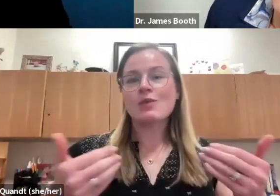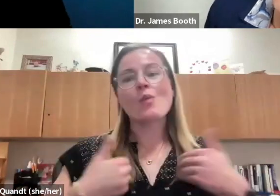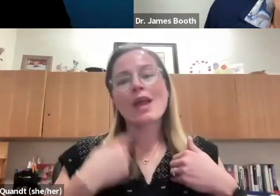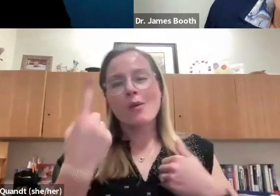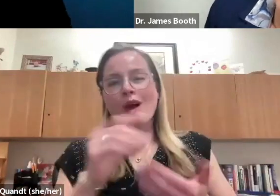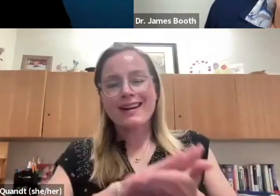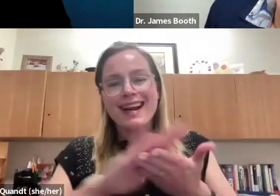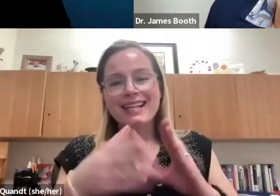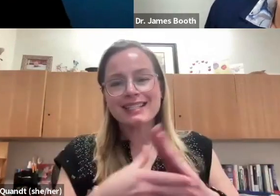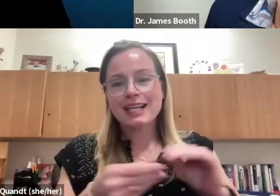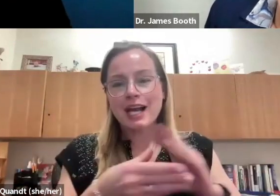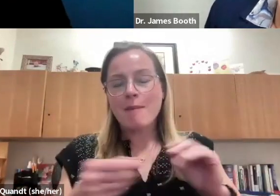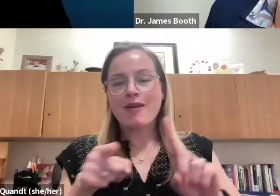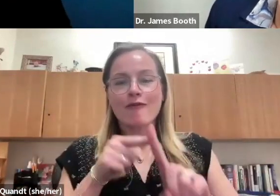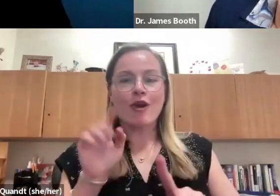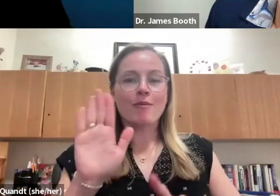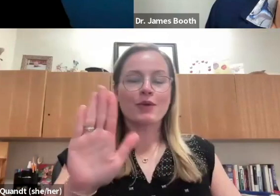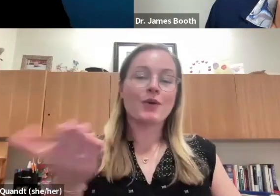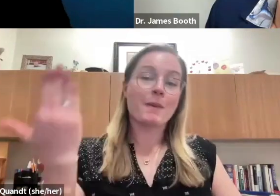appreciate everyone's questions and comments.